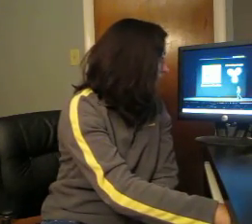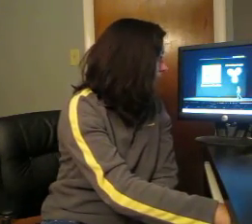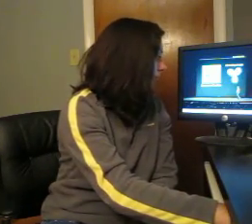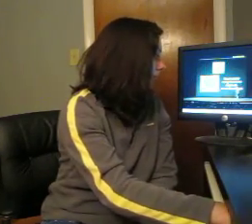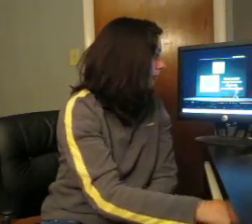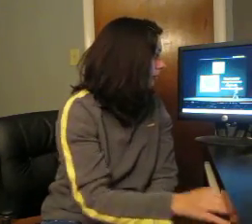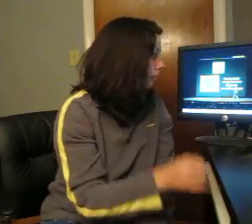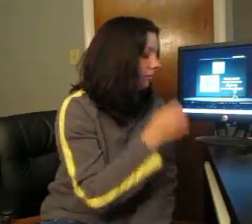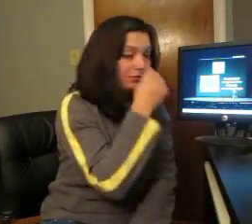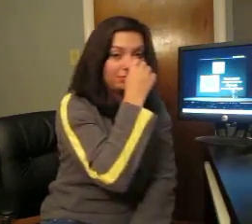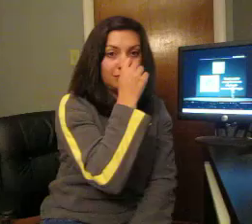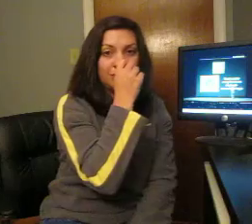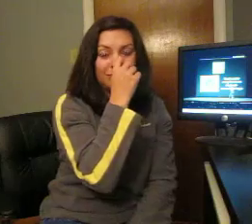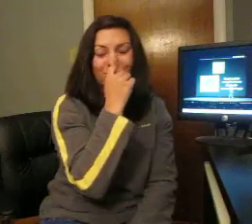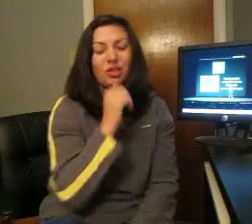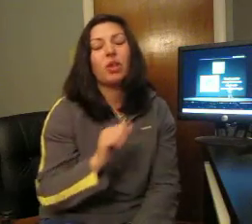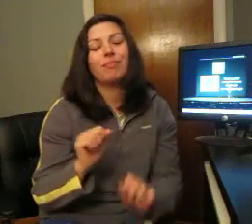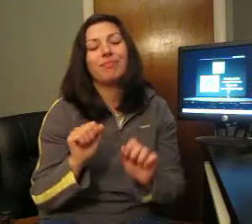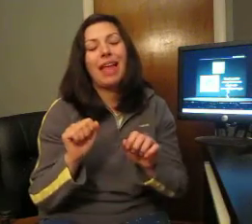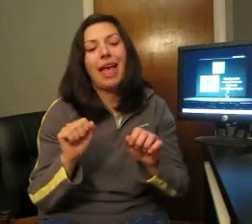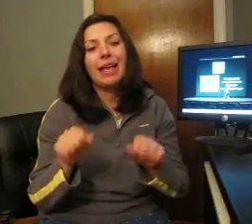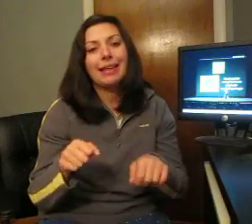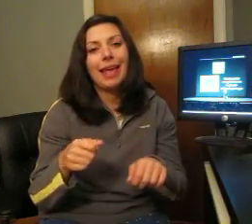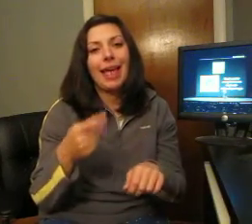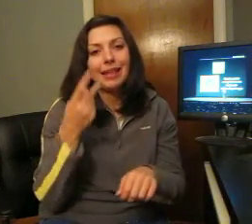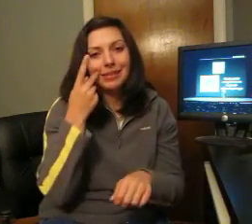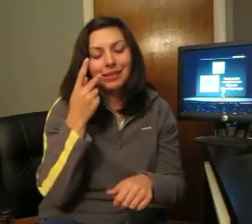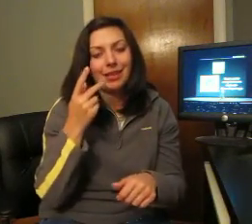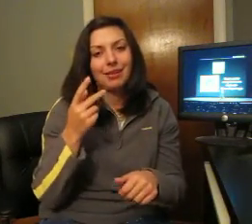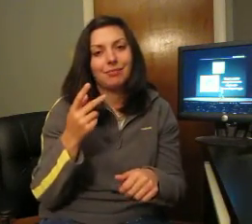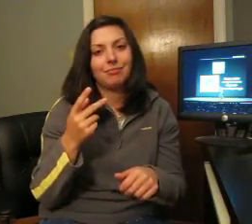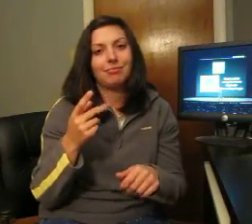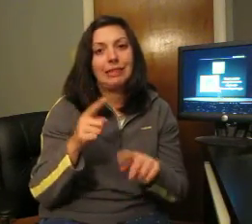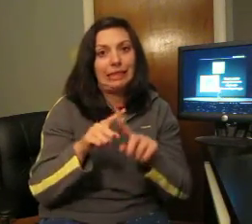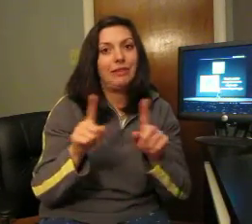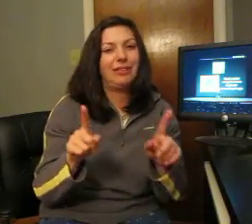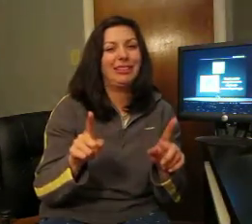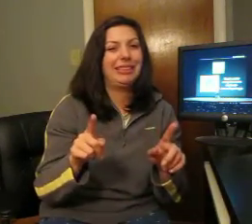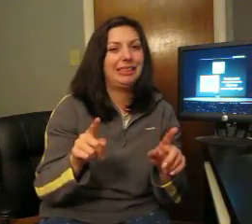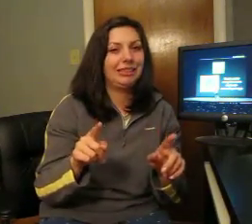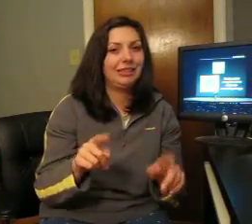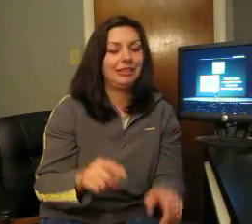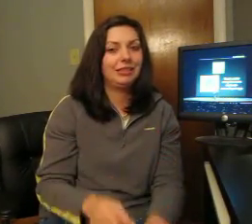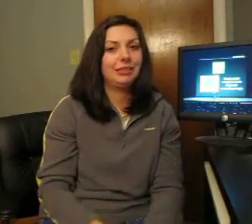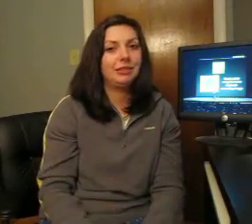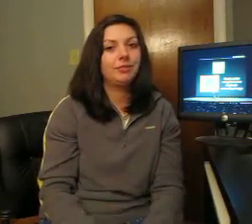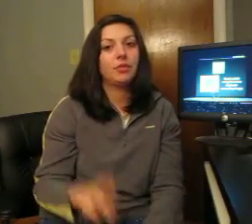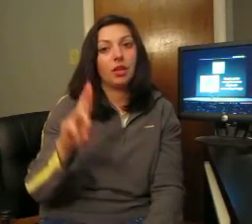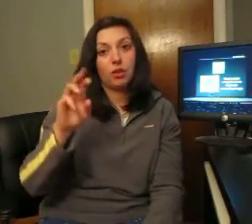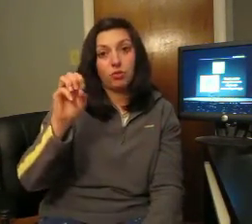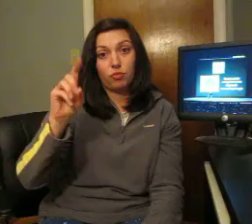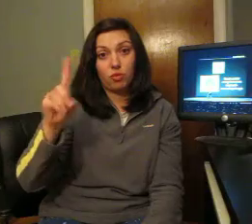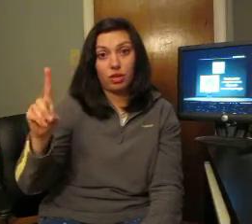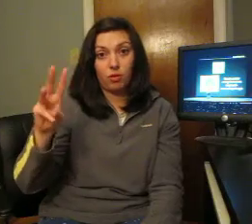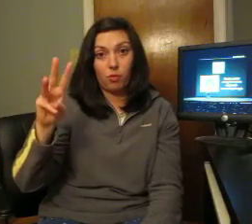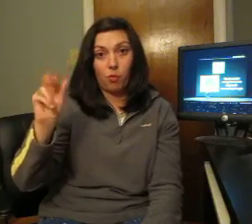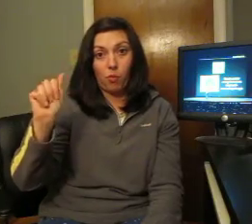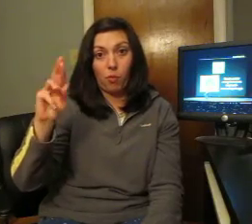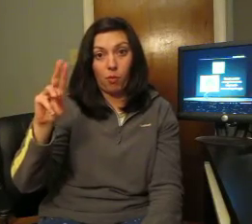can in fact distinguish it. And the reed warbler, this mom, anticipating all the work that every one of these eggs is going to produce